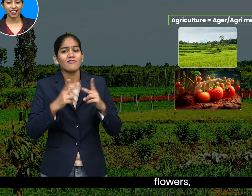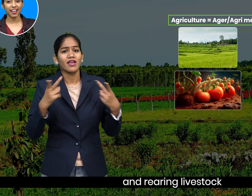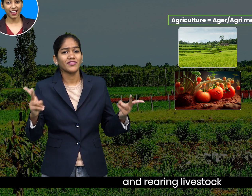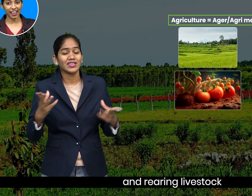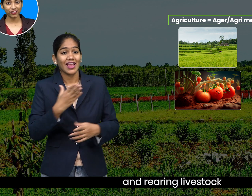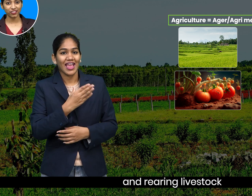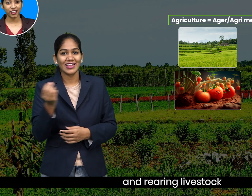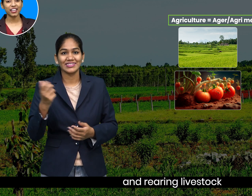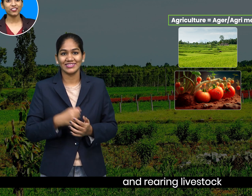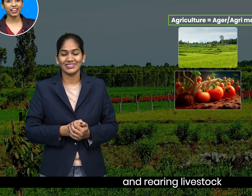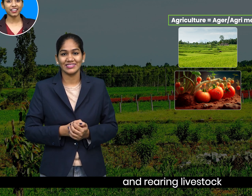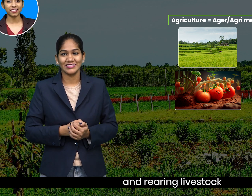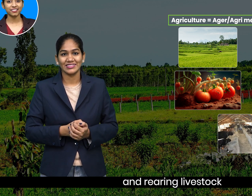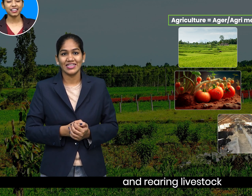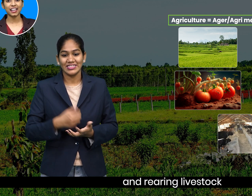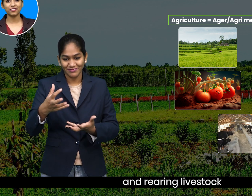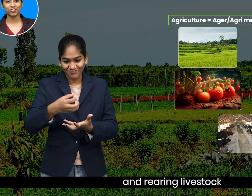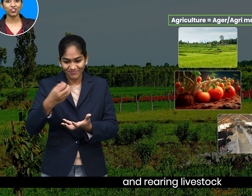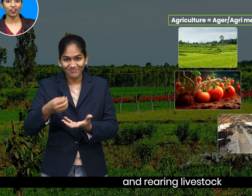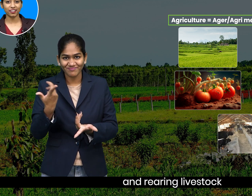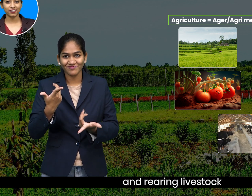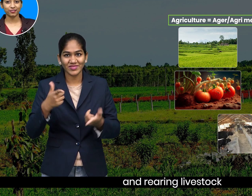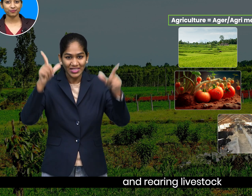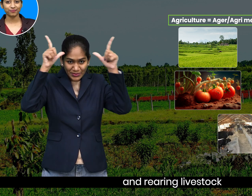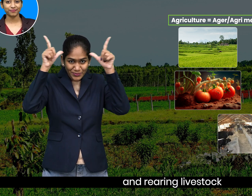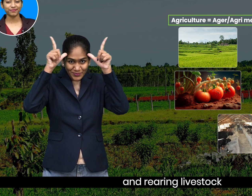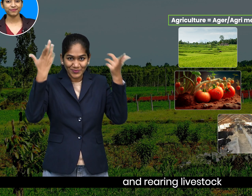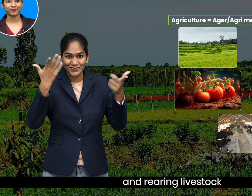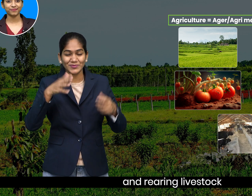flowers, and rearing livestock.